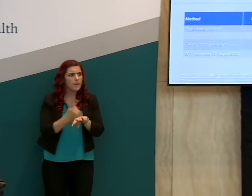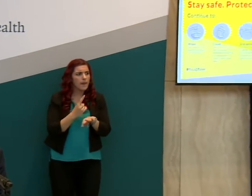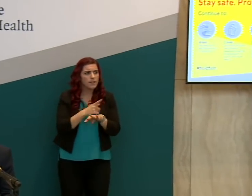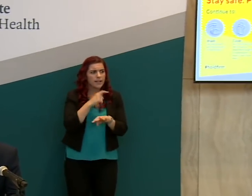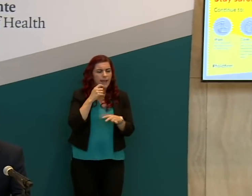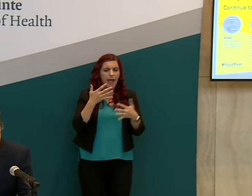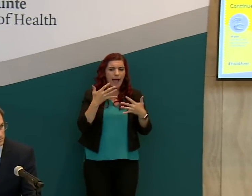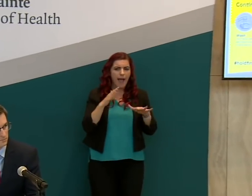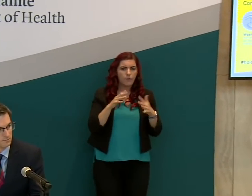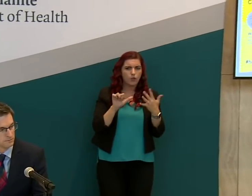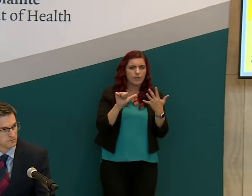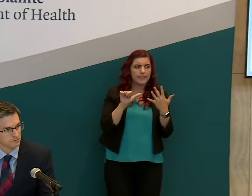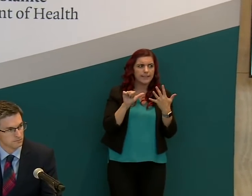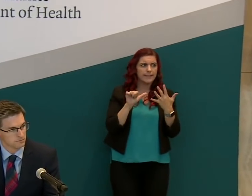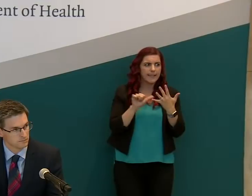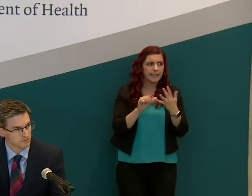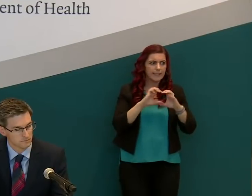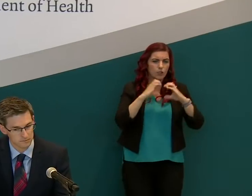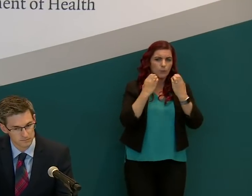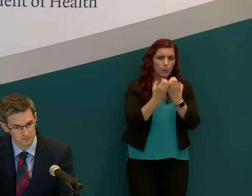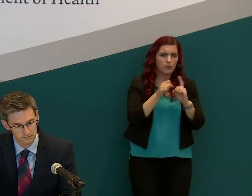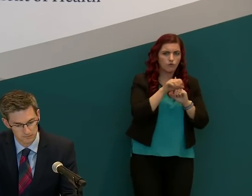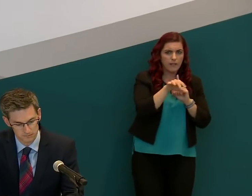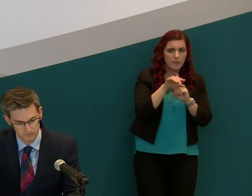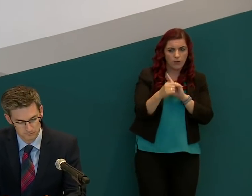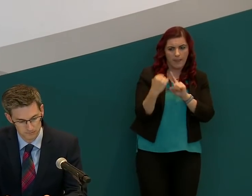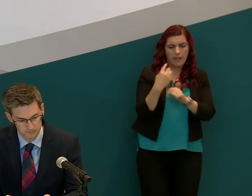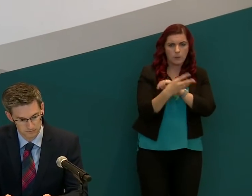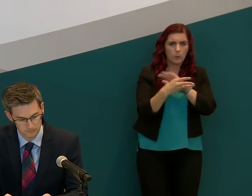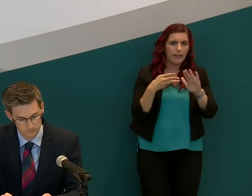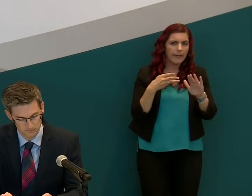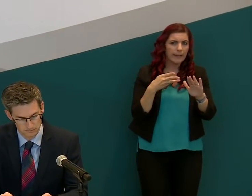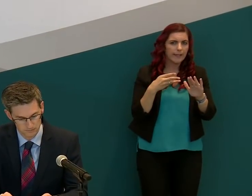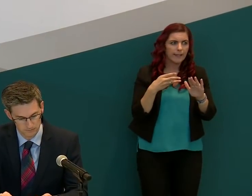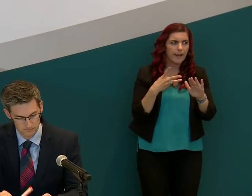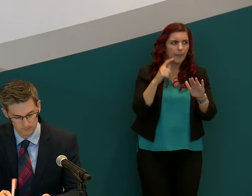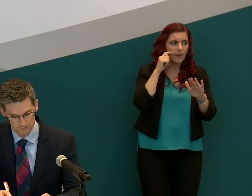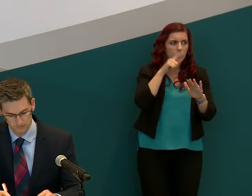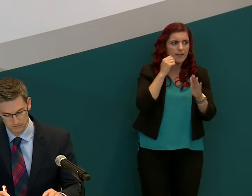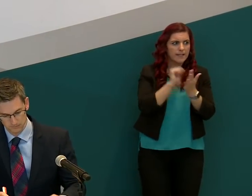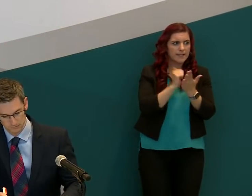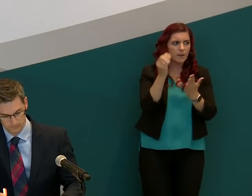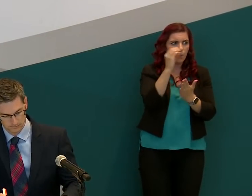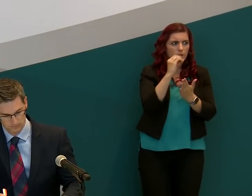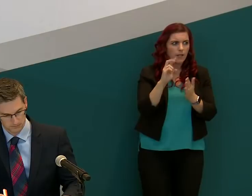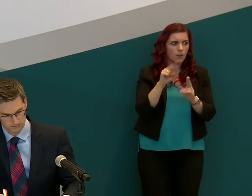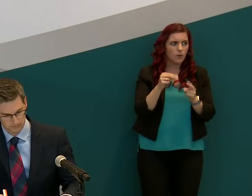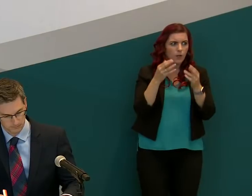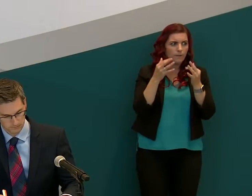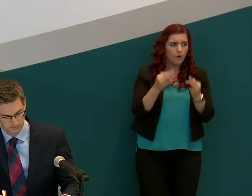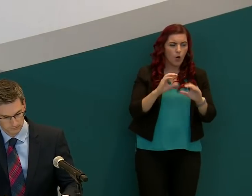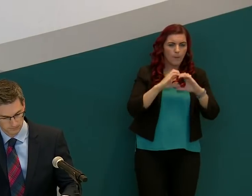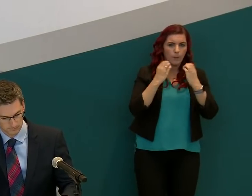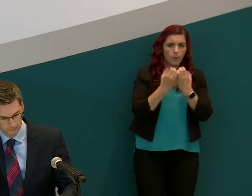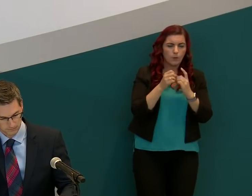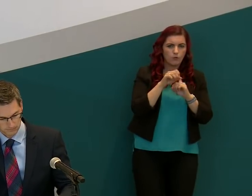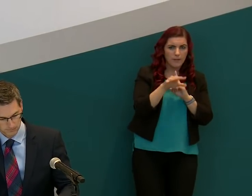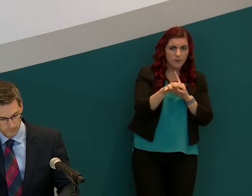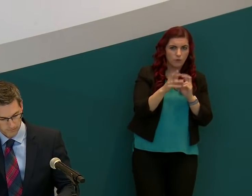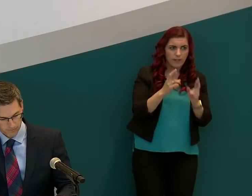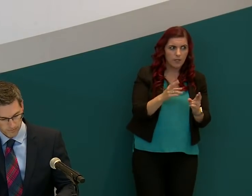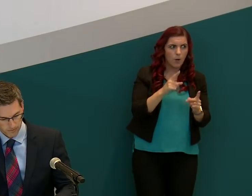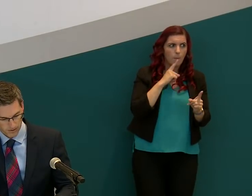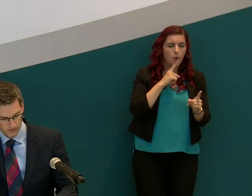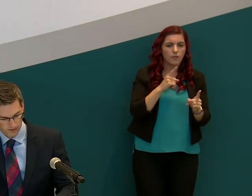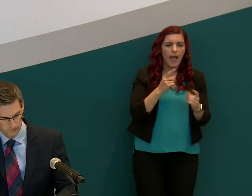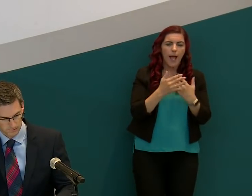around 6 cases of community transmission over the last week. I think there we said 16% is confirmed as community transmission. What